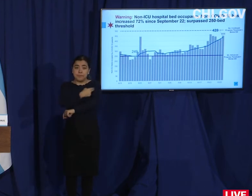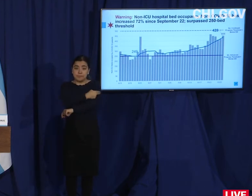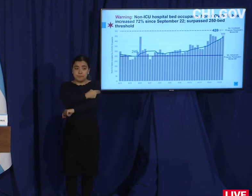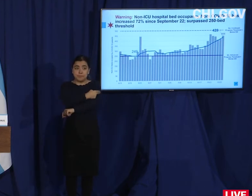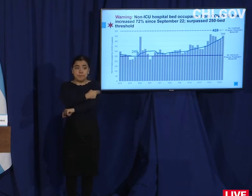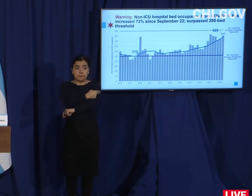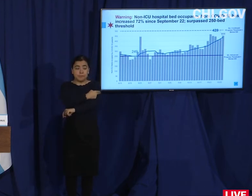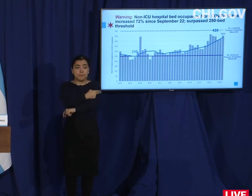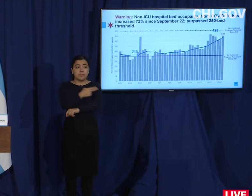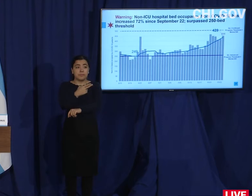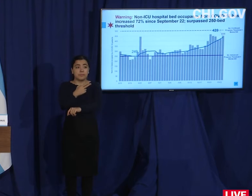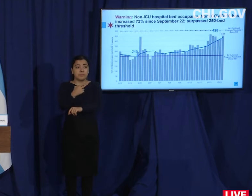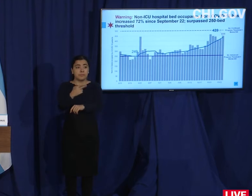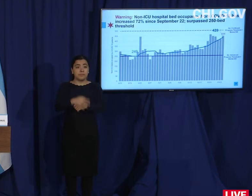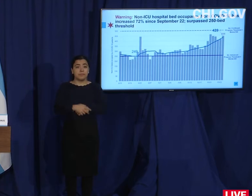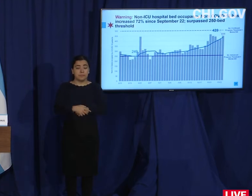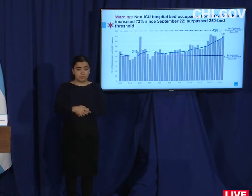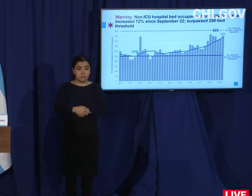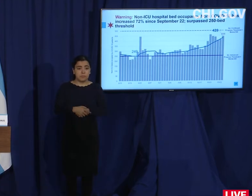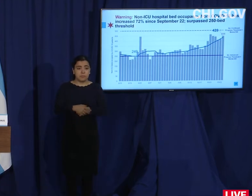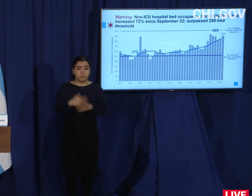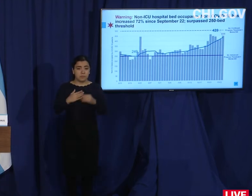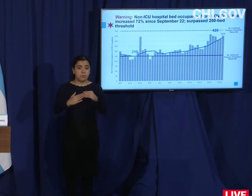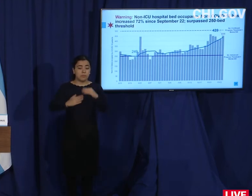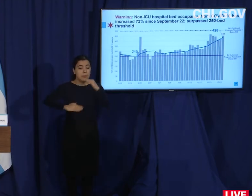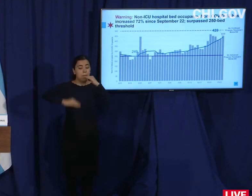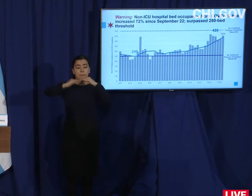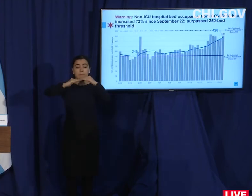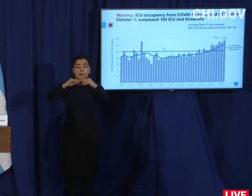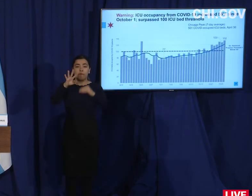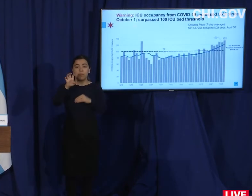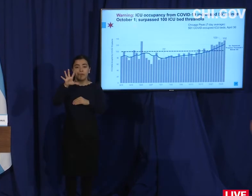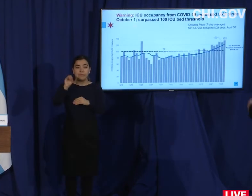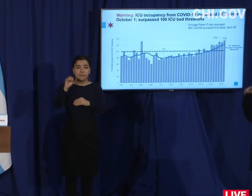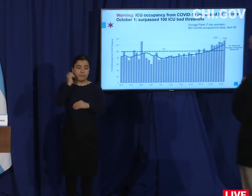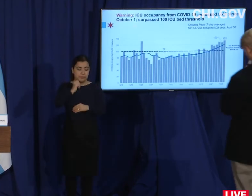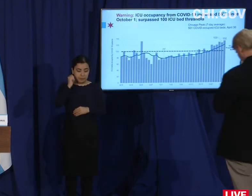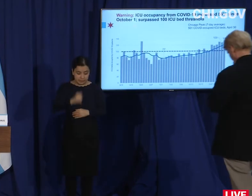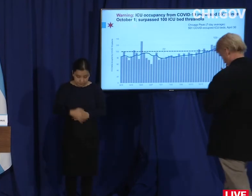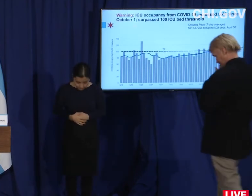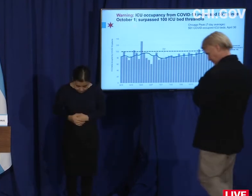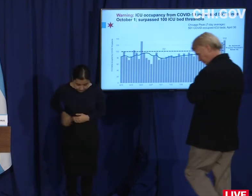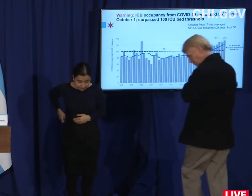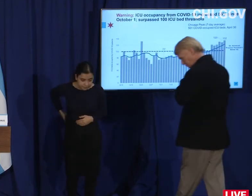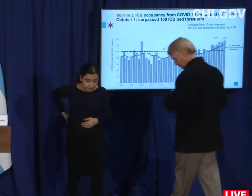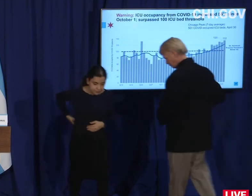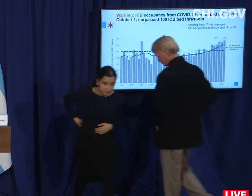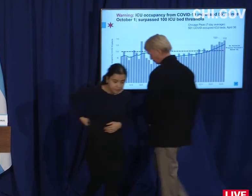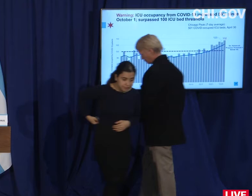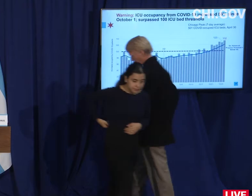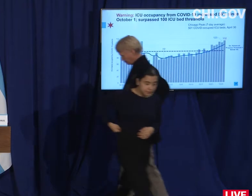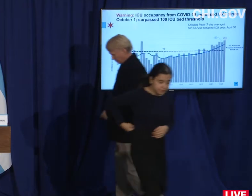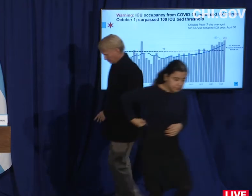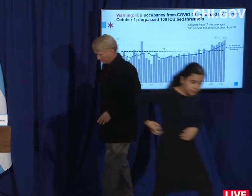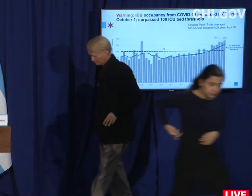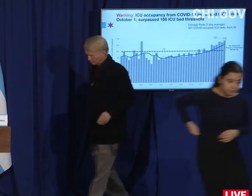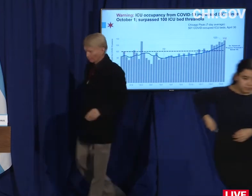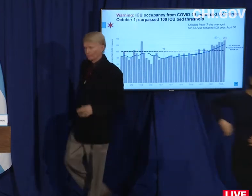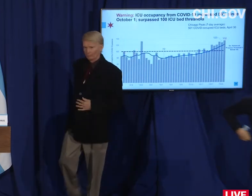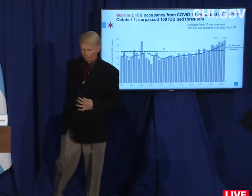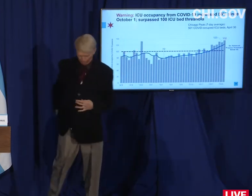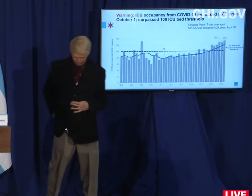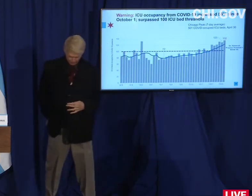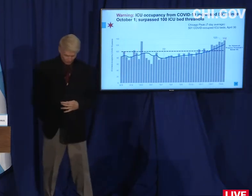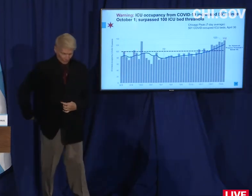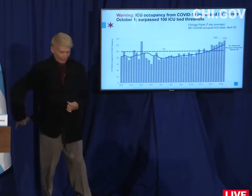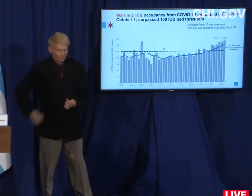we've had an individual day topping 450. If we move to our ICU occupancy, this again